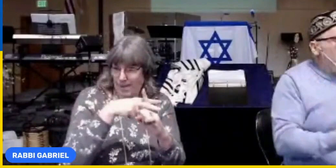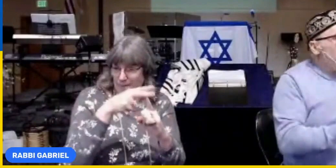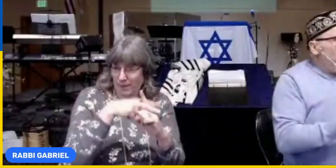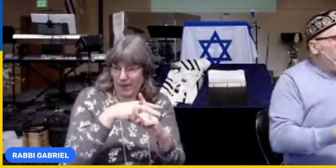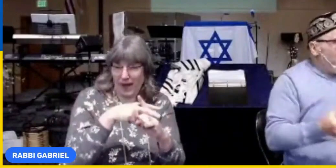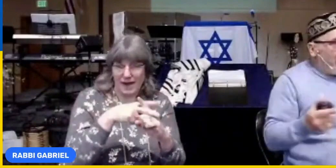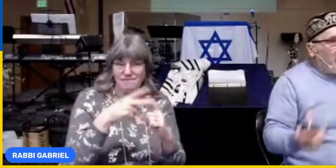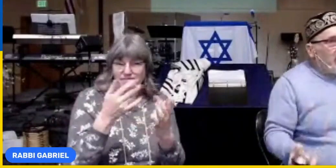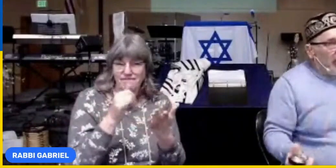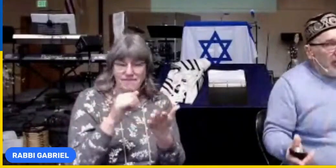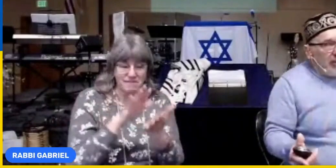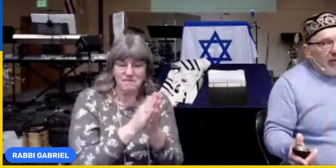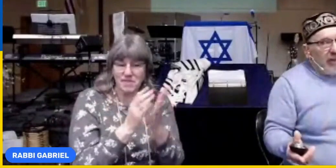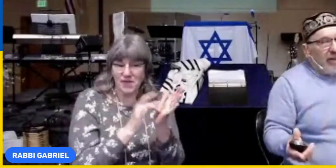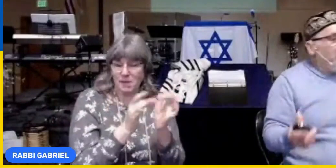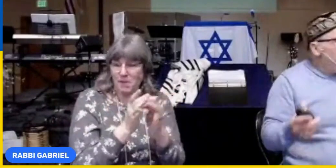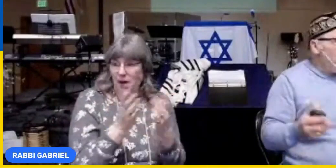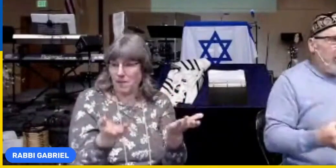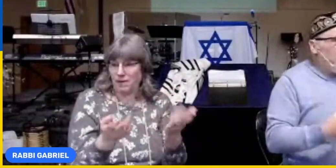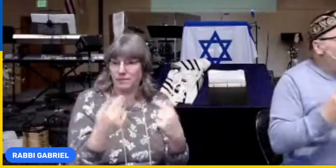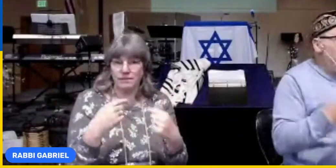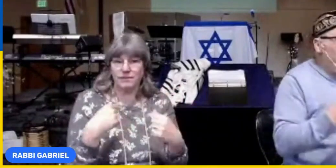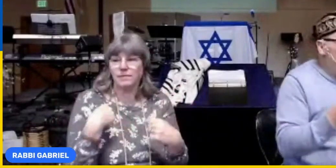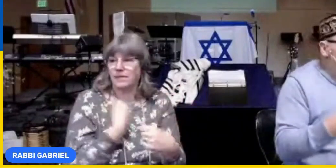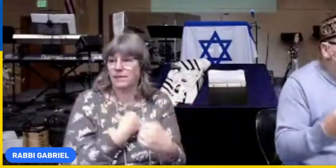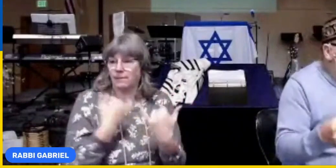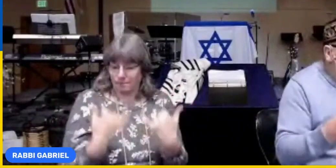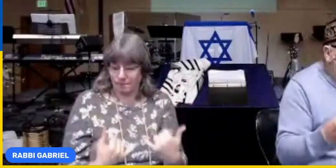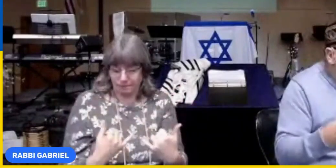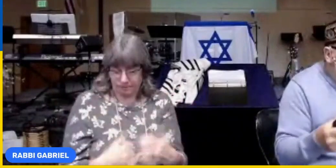of the age congregation, and we've talked